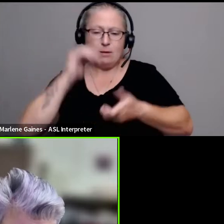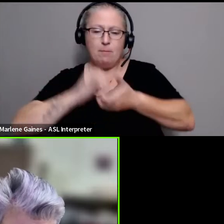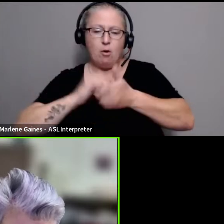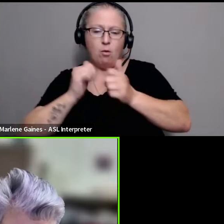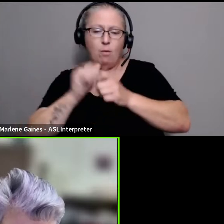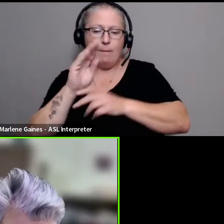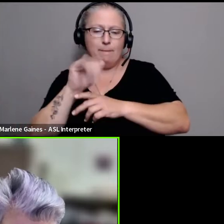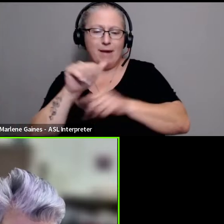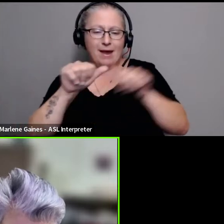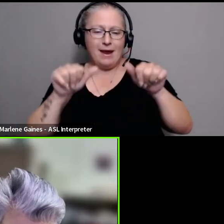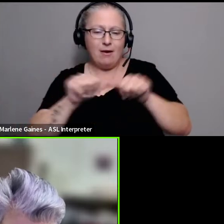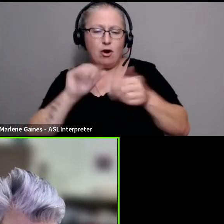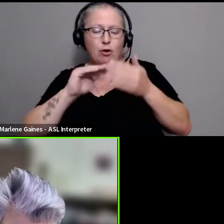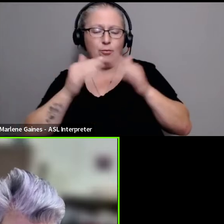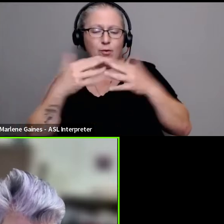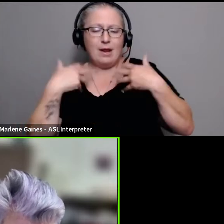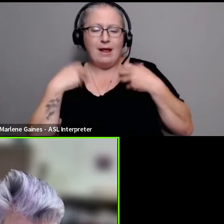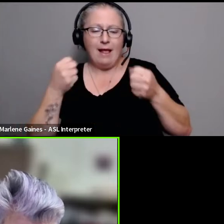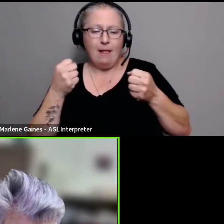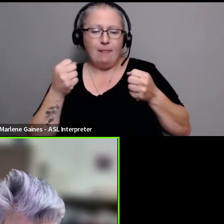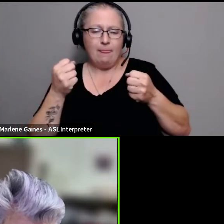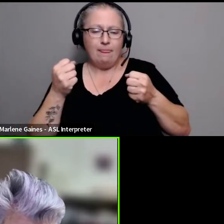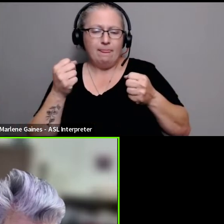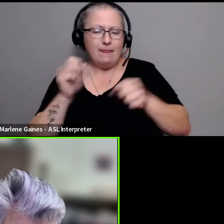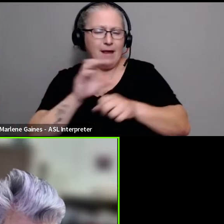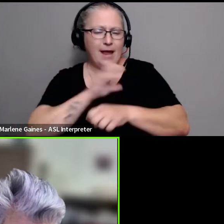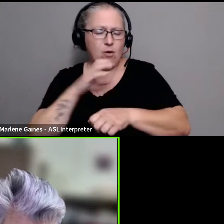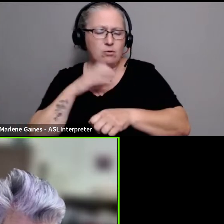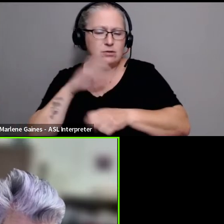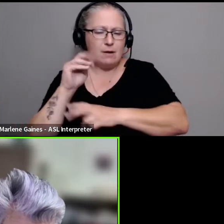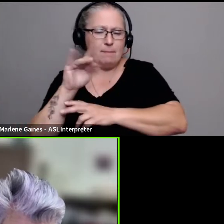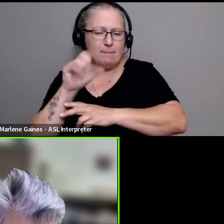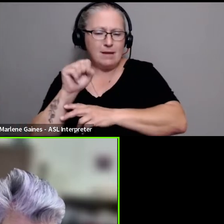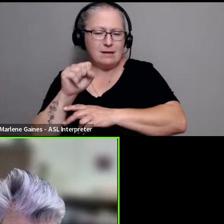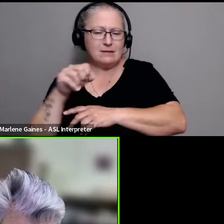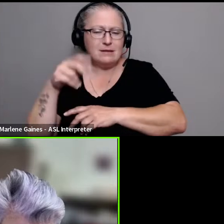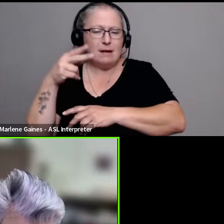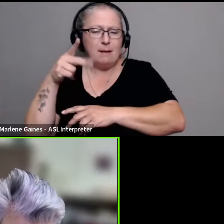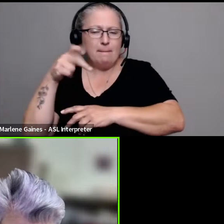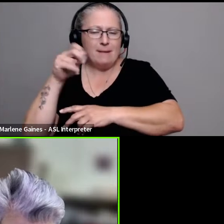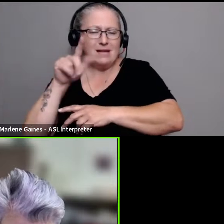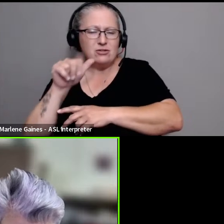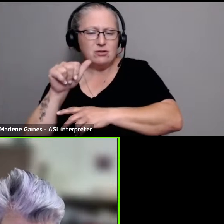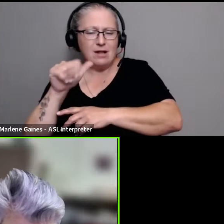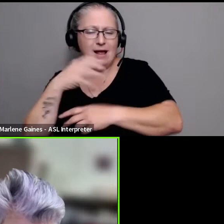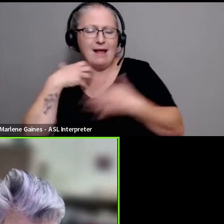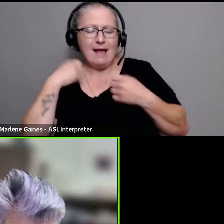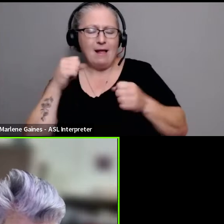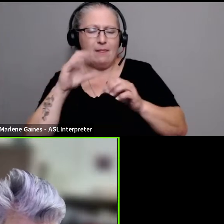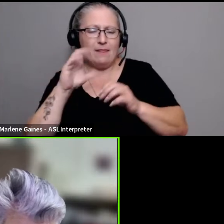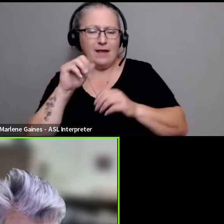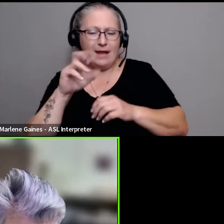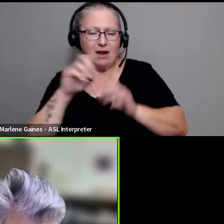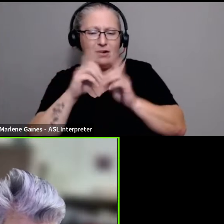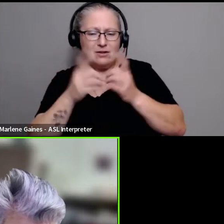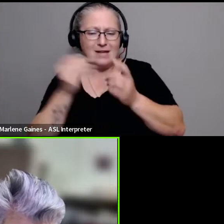Bay Area Community Health Advisory Council, Mills Peninsula, the Peninsula Healthcare District, and Sutter Health, we are honored to share